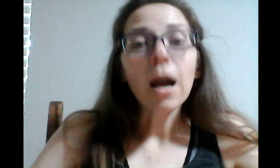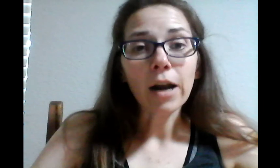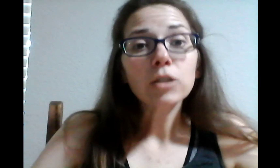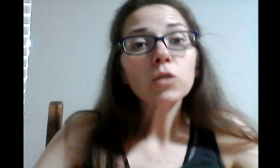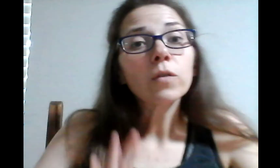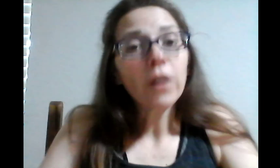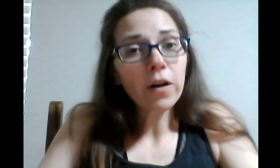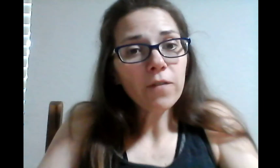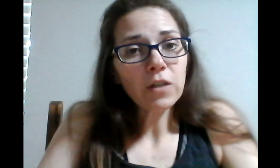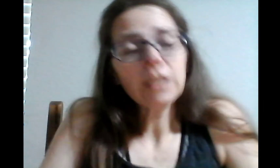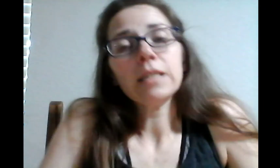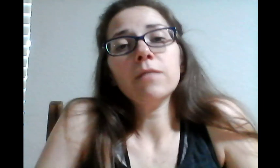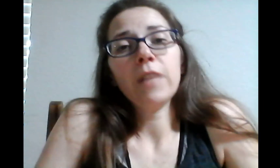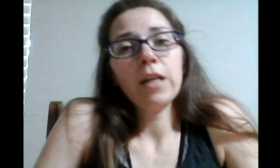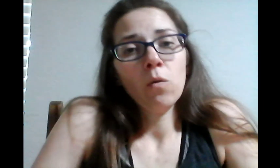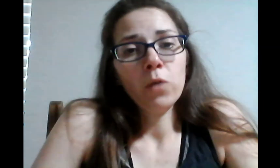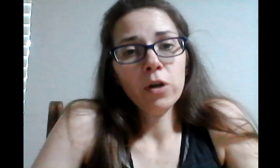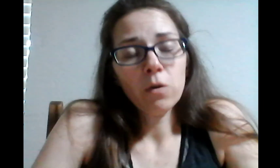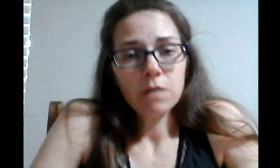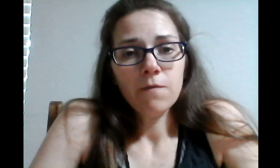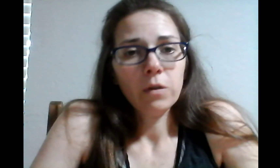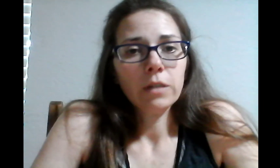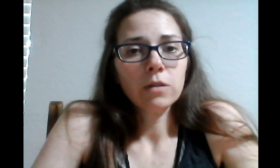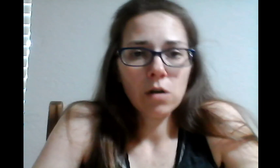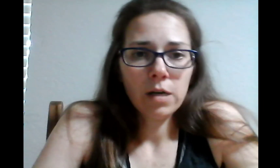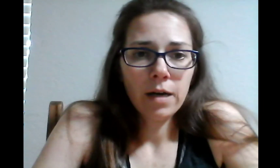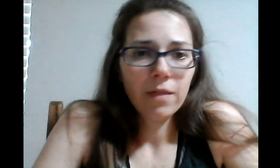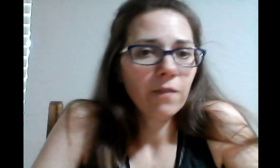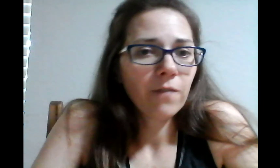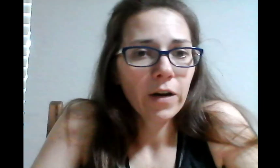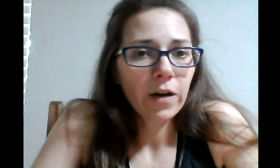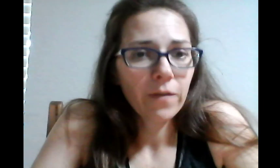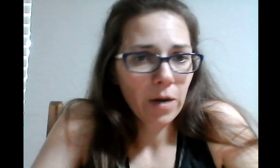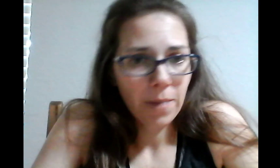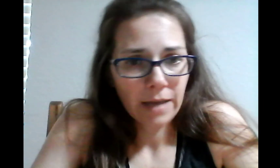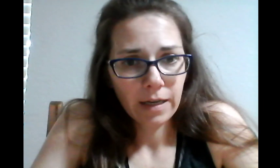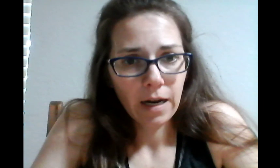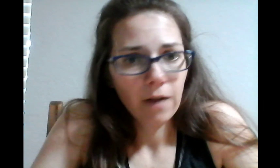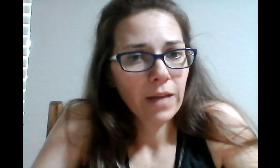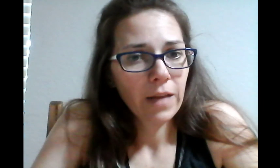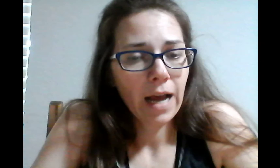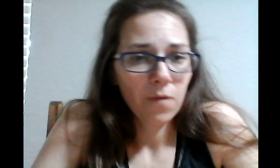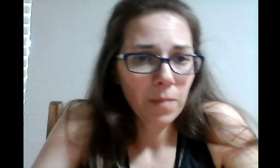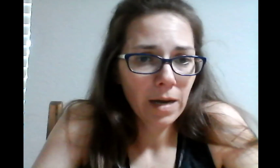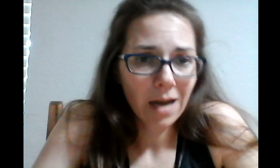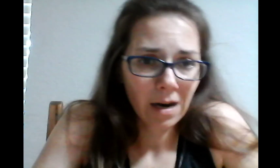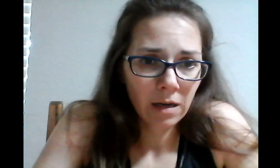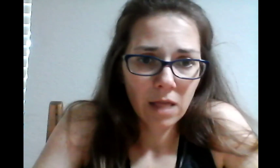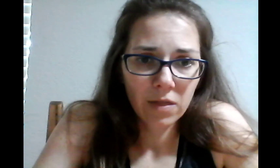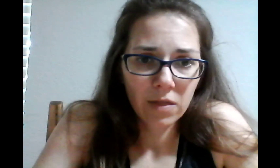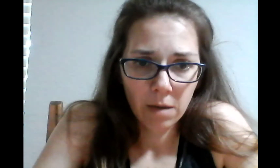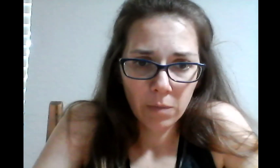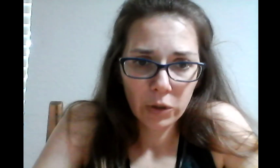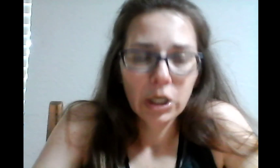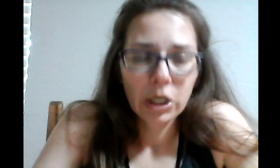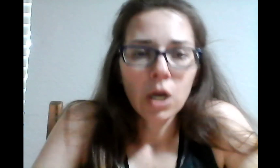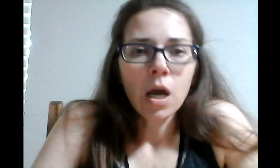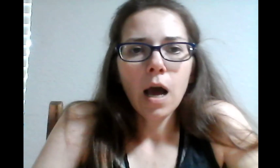Alright, so the very first video, we are going to focus on the very, very basic of the alphabet and the numbers.